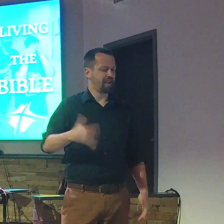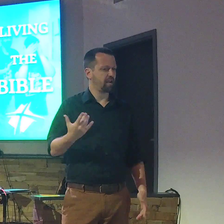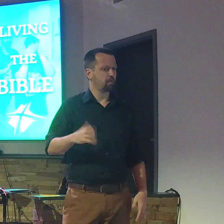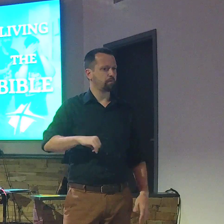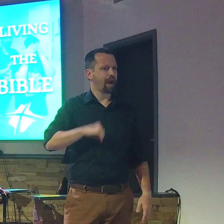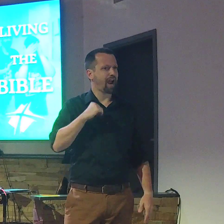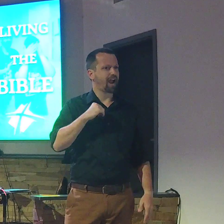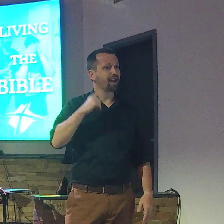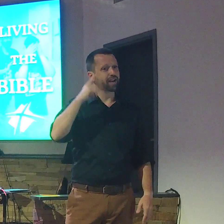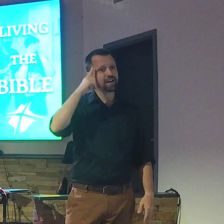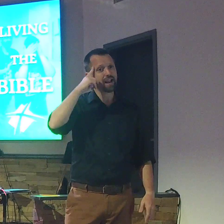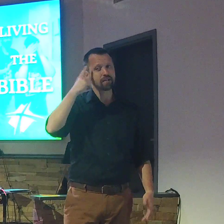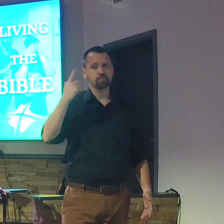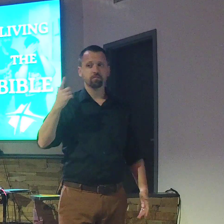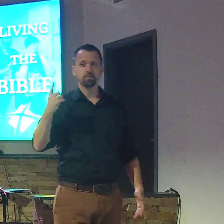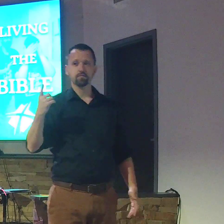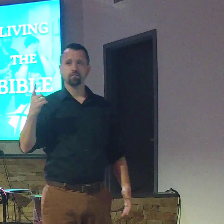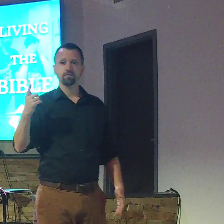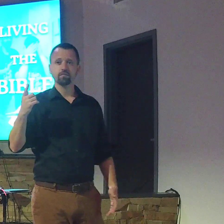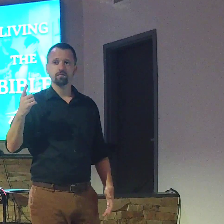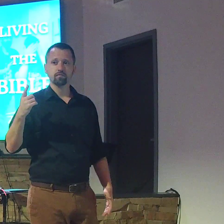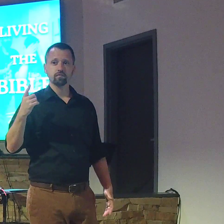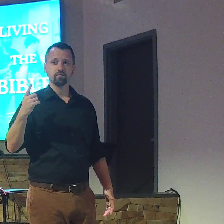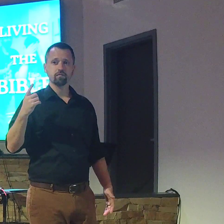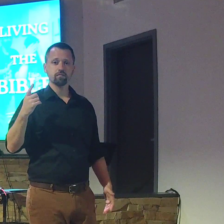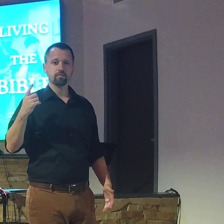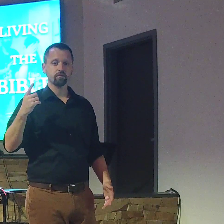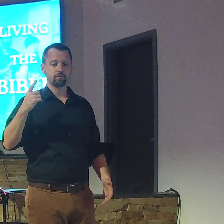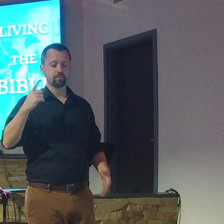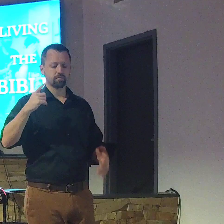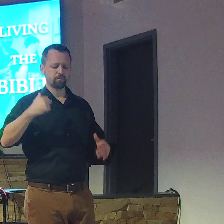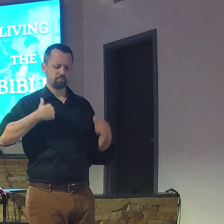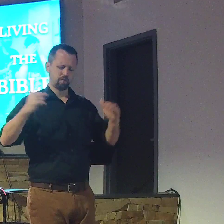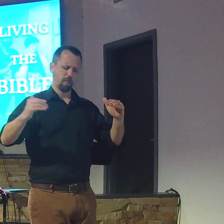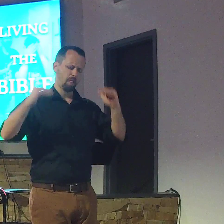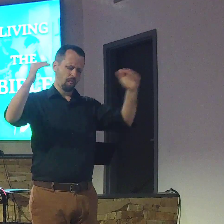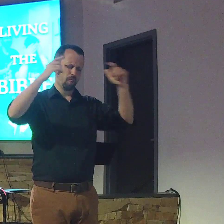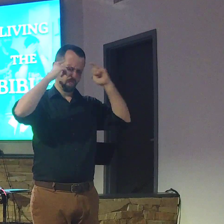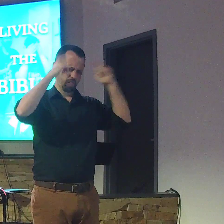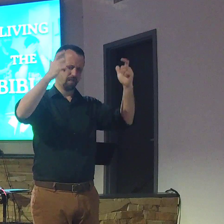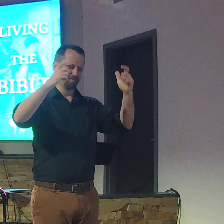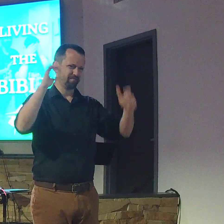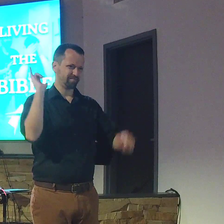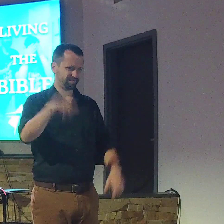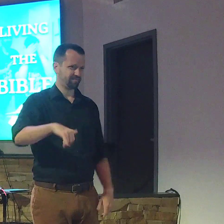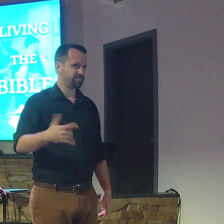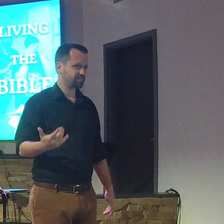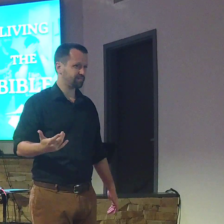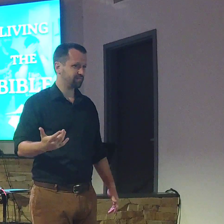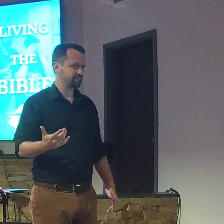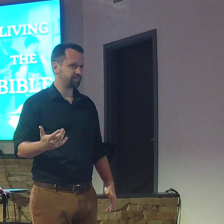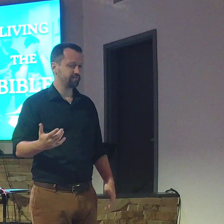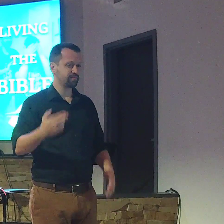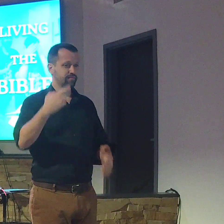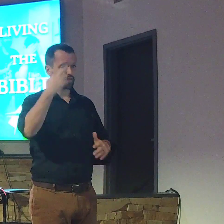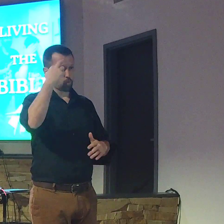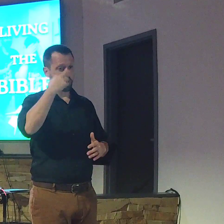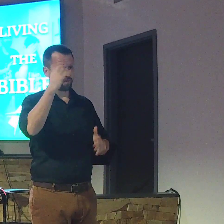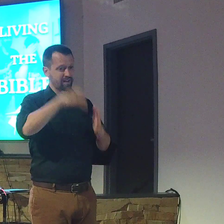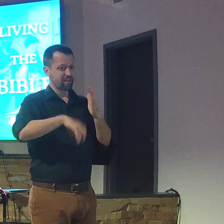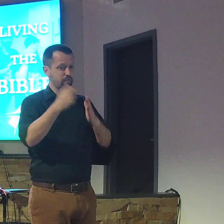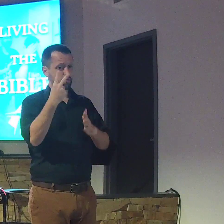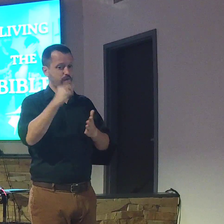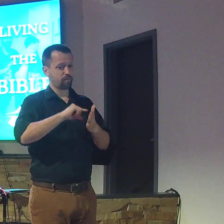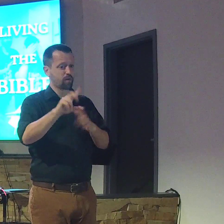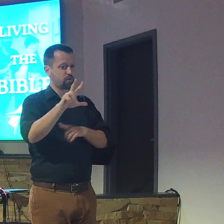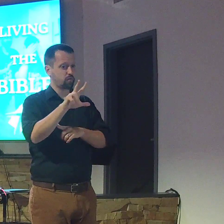thinking of ourselves more highly than we ought to think. The Apostle Paul said it this way in Romans chapter 12,